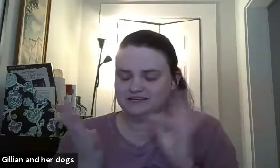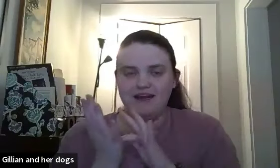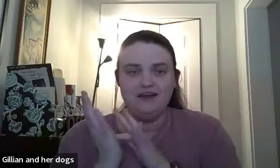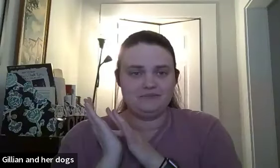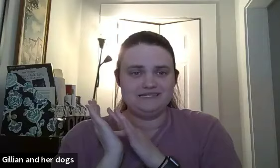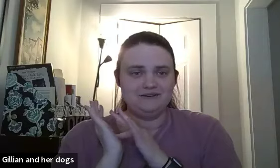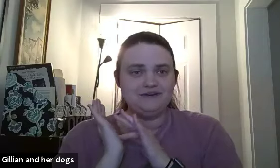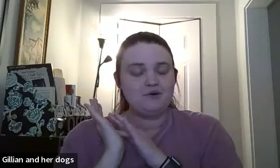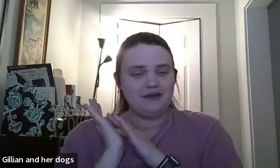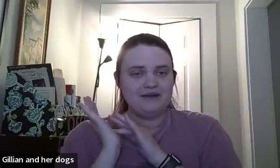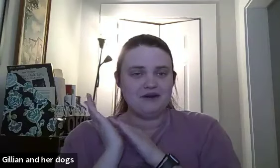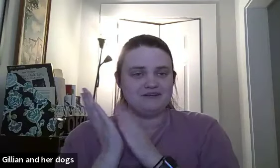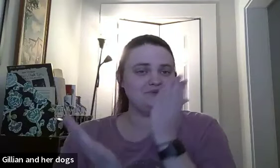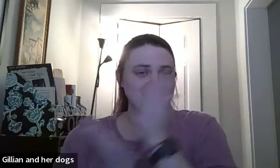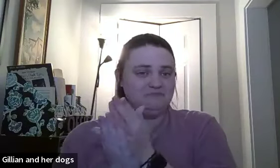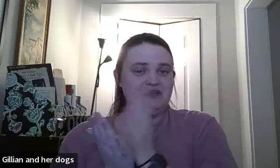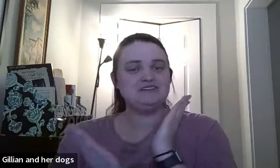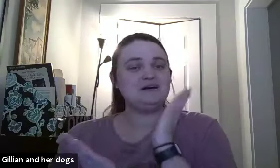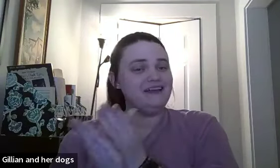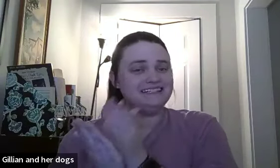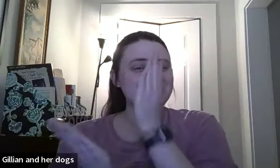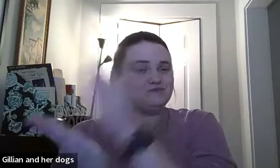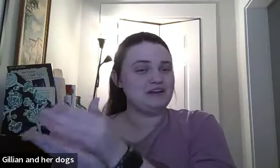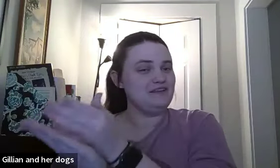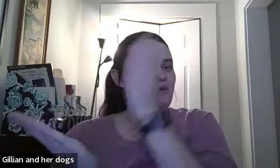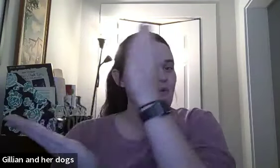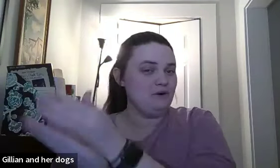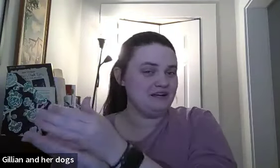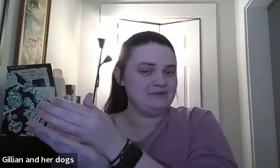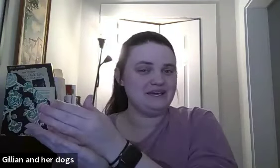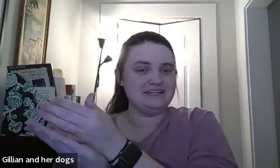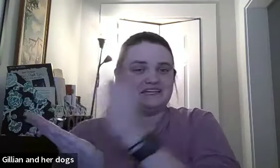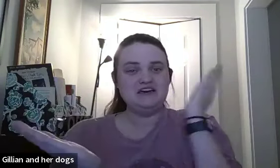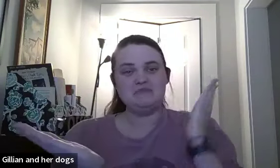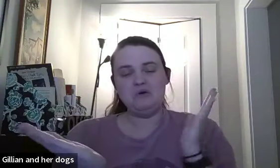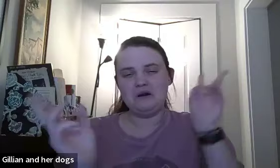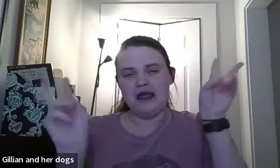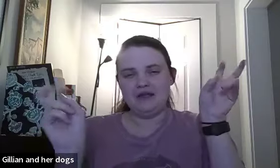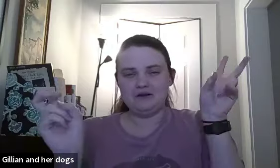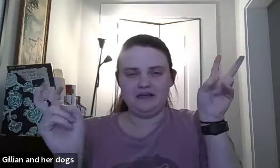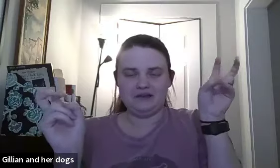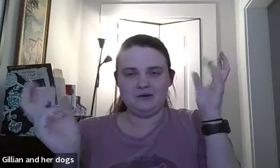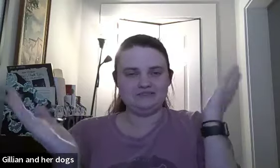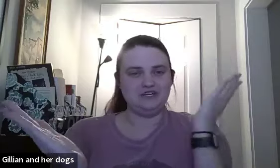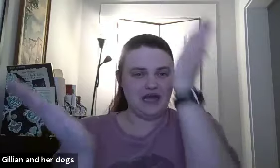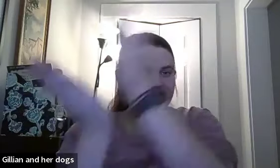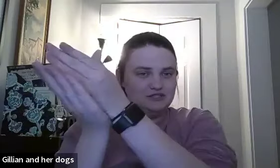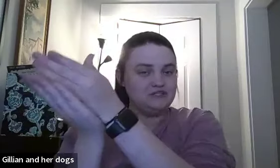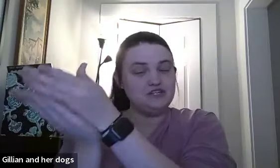I was like, I hurt myself. I'm okay, I promise. But so I like to give this one a little warning because the more air quote attitude and